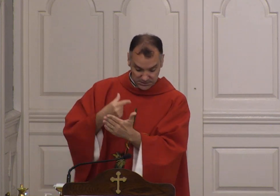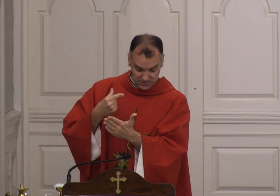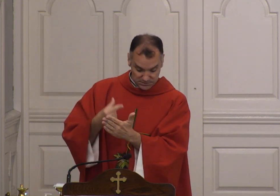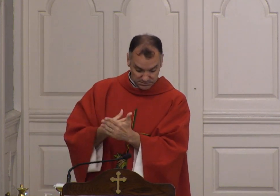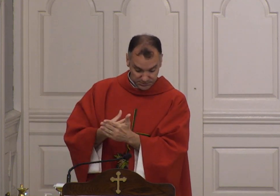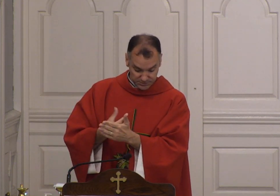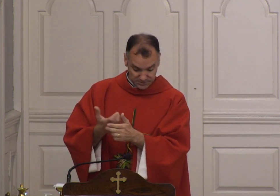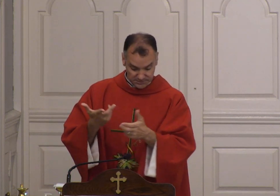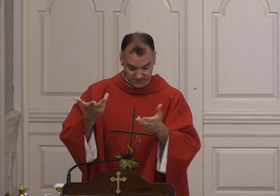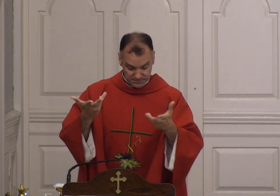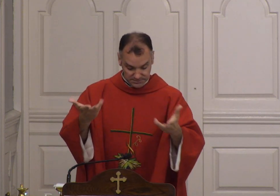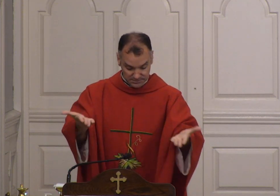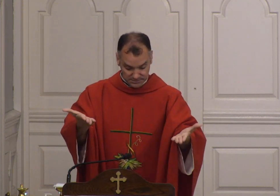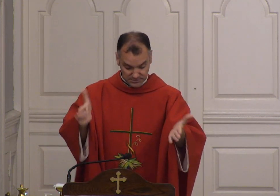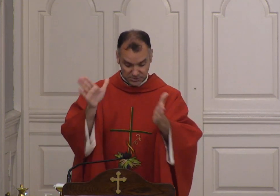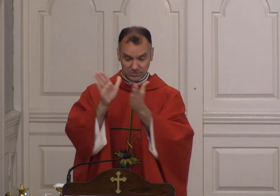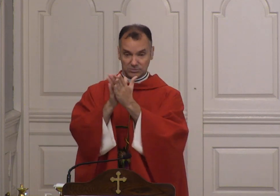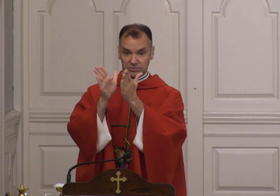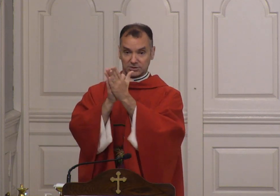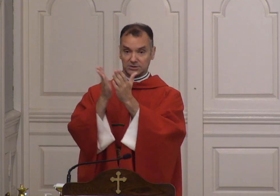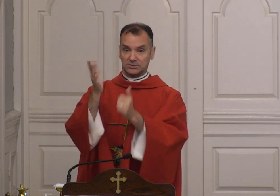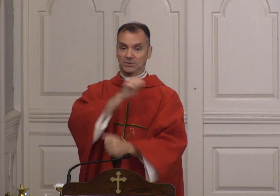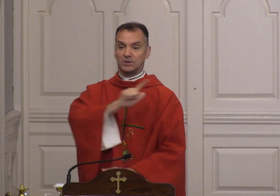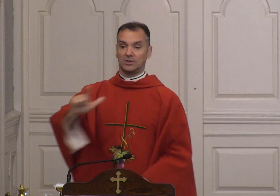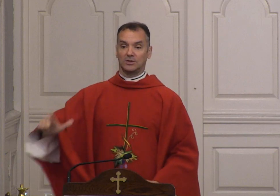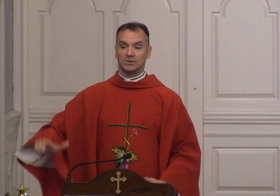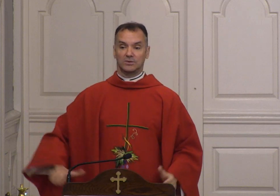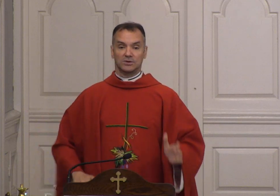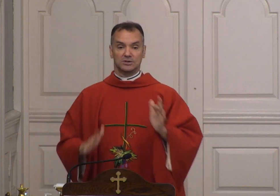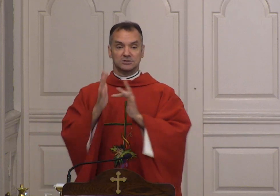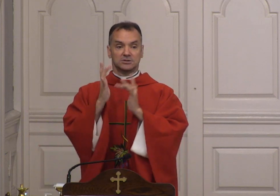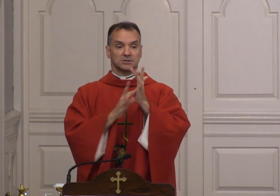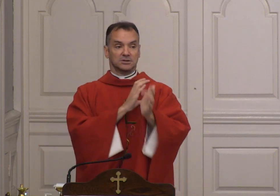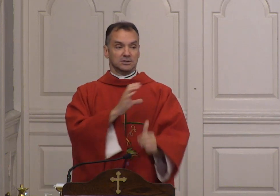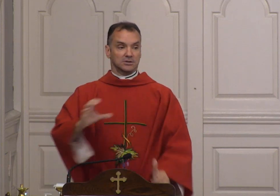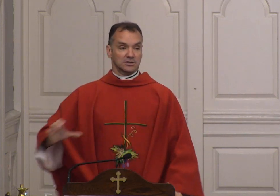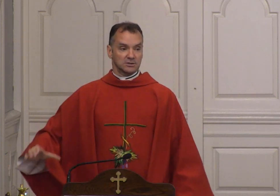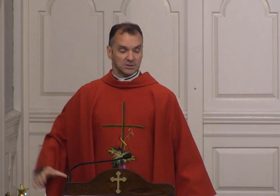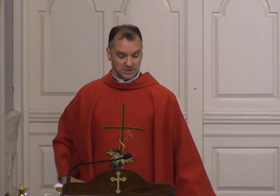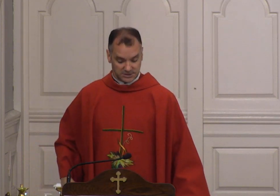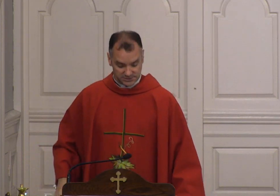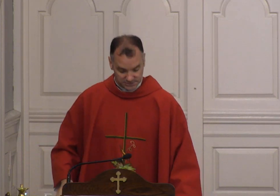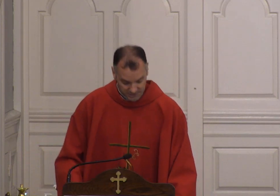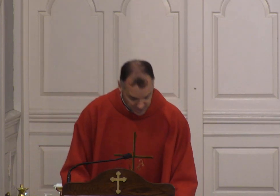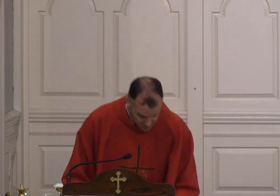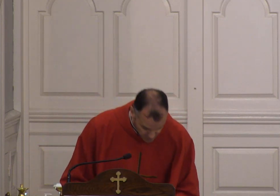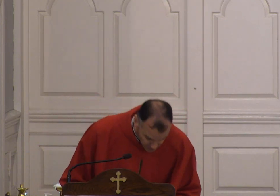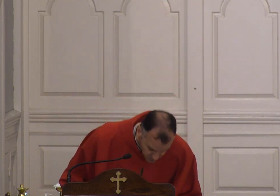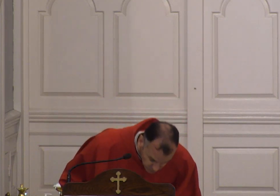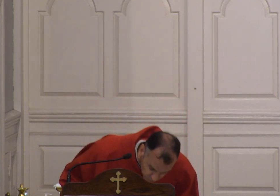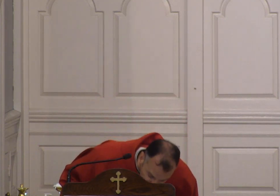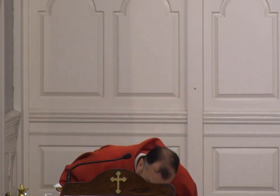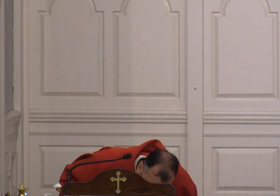The Gospel of the Lord. Praise to you, Lord Jesus Christ.